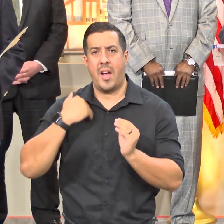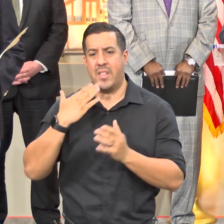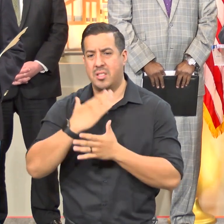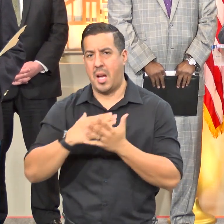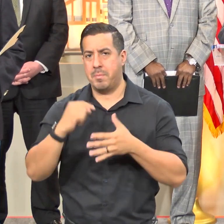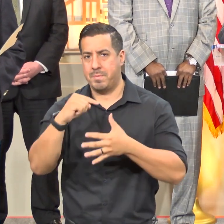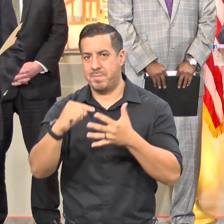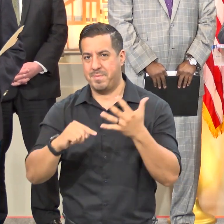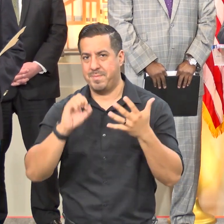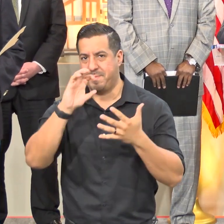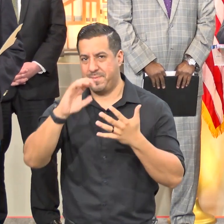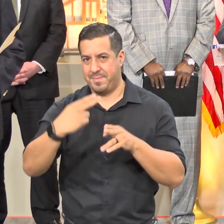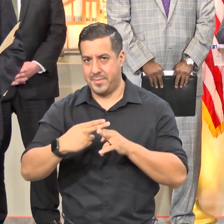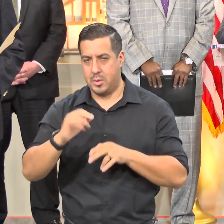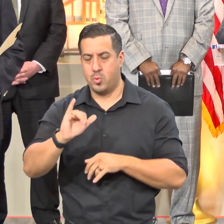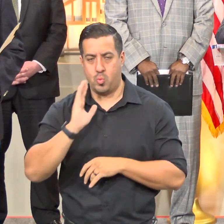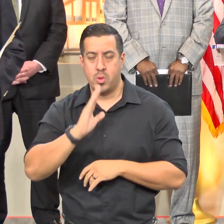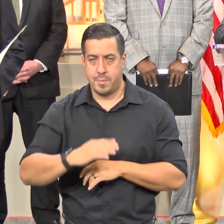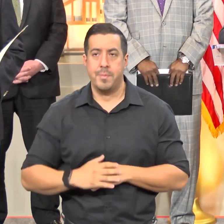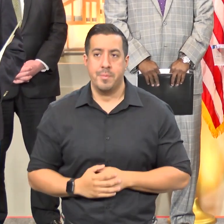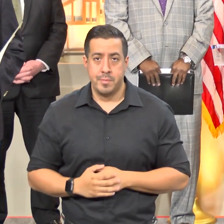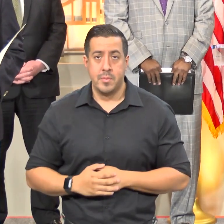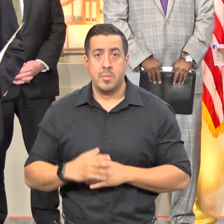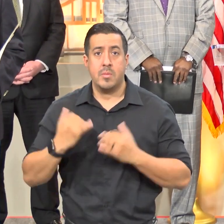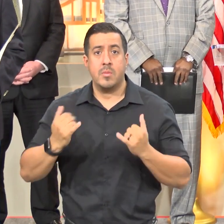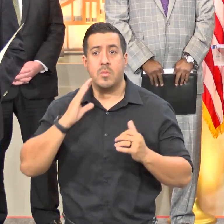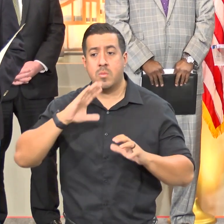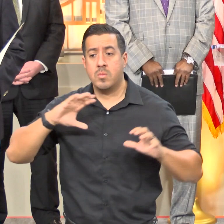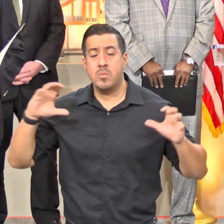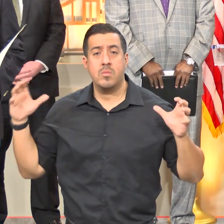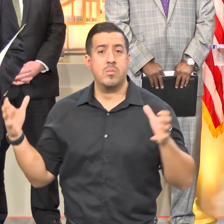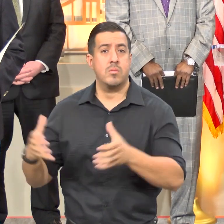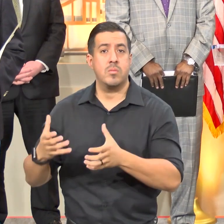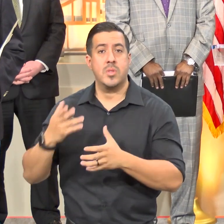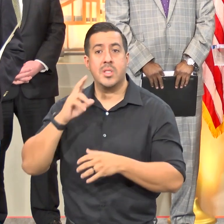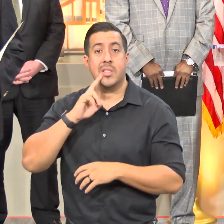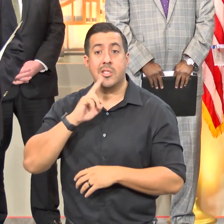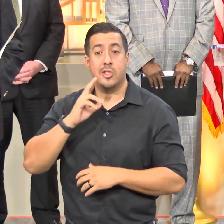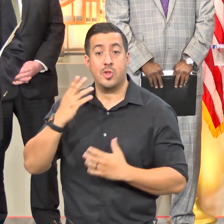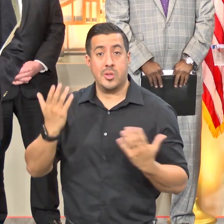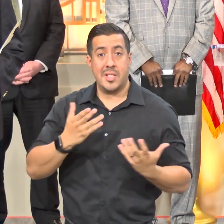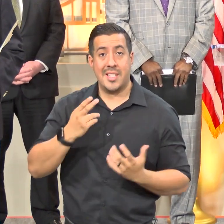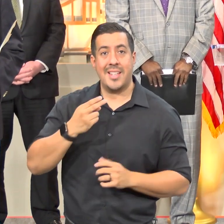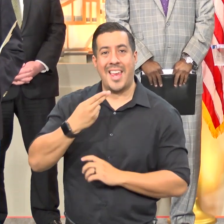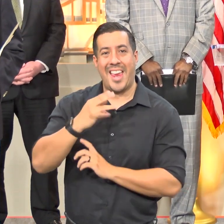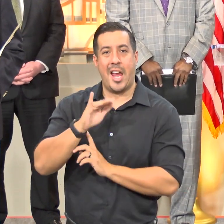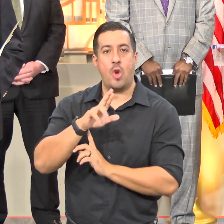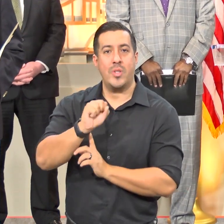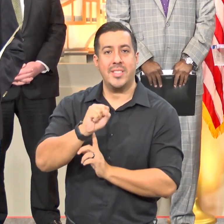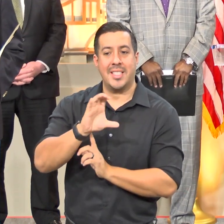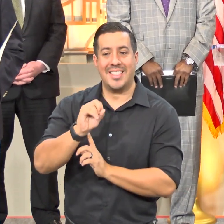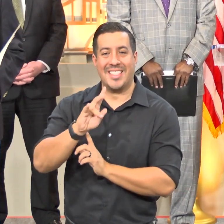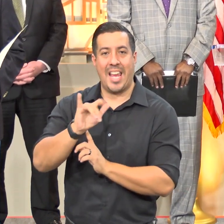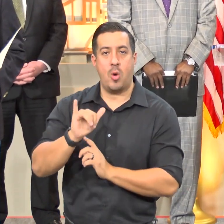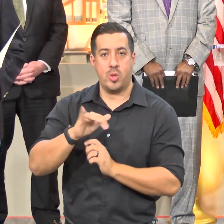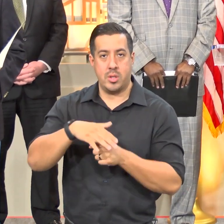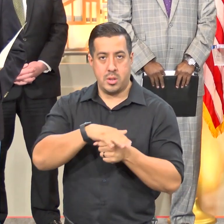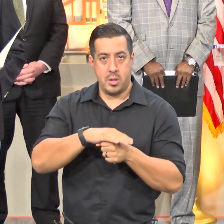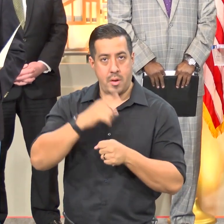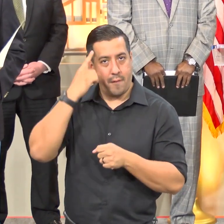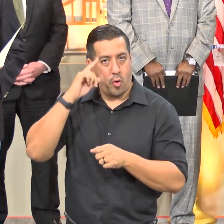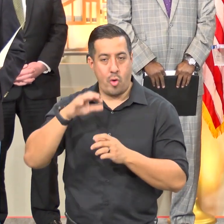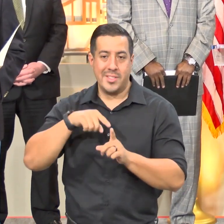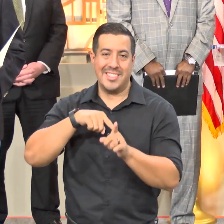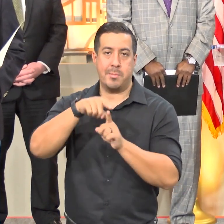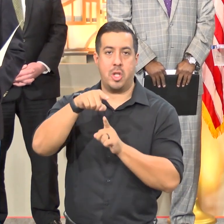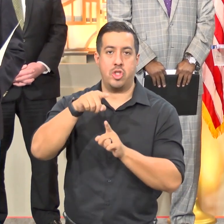individuals as well. Today, we're announcing the formation of the City of Houston and Harris County Special Events Task